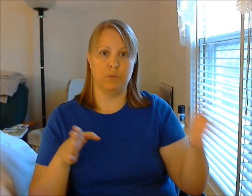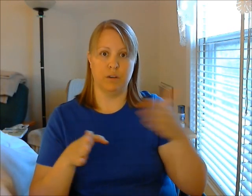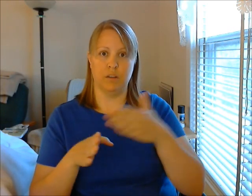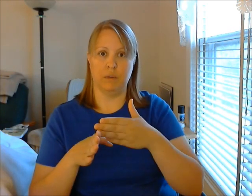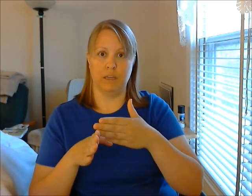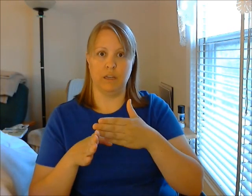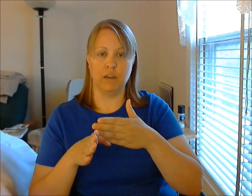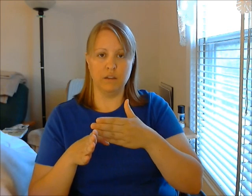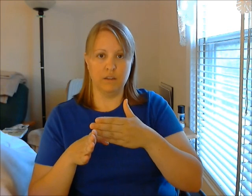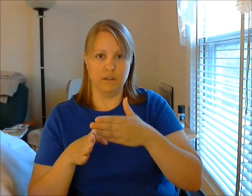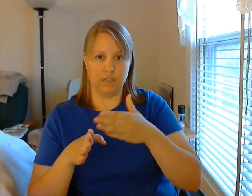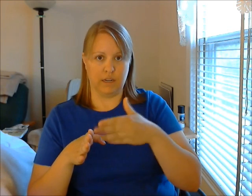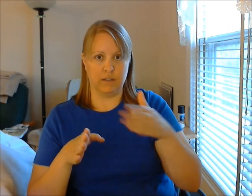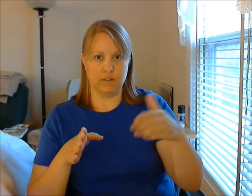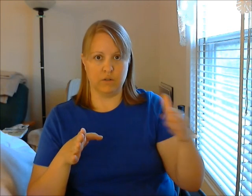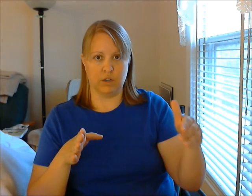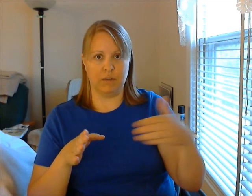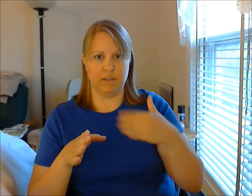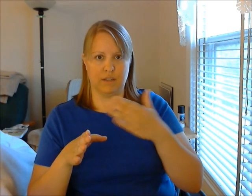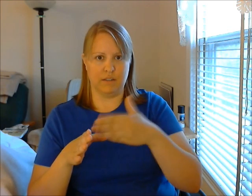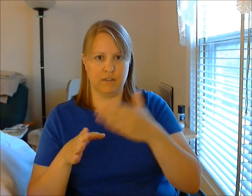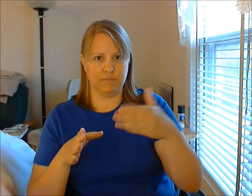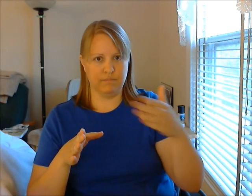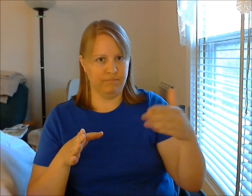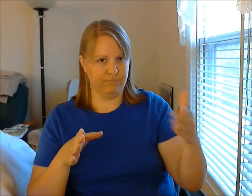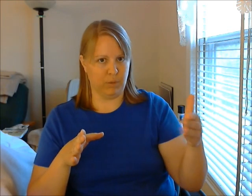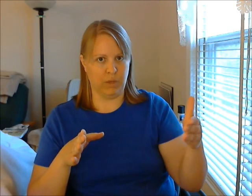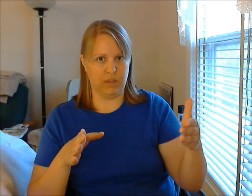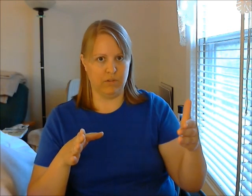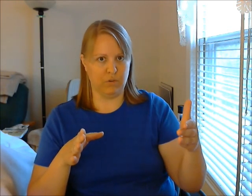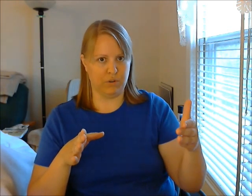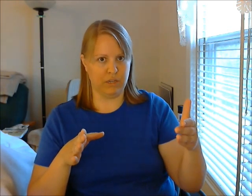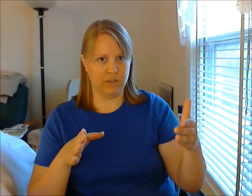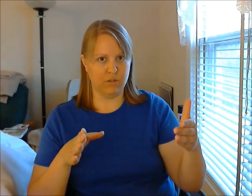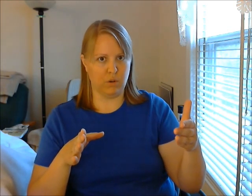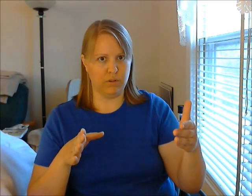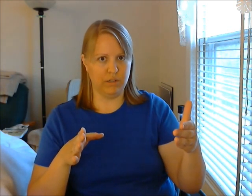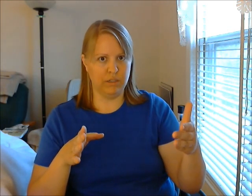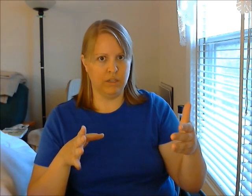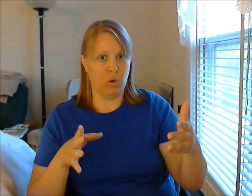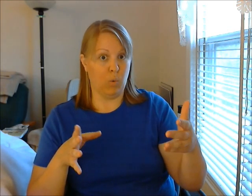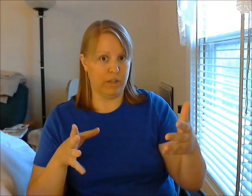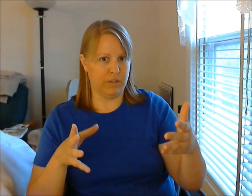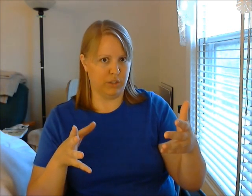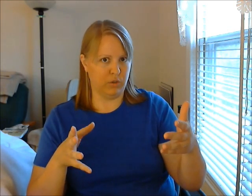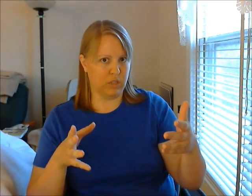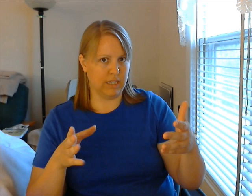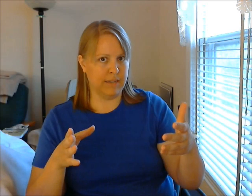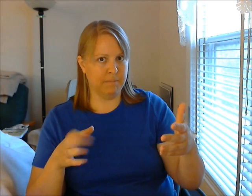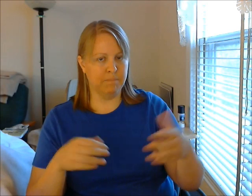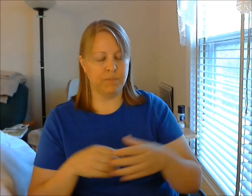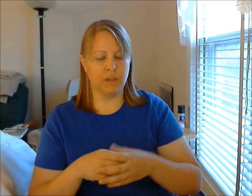at the beginning, signing this story, because that's the way the story is told. What do you see?